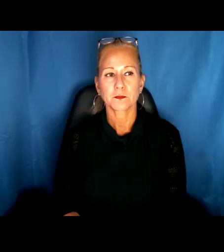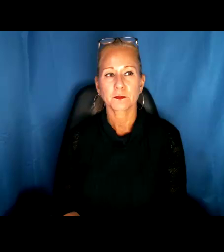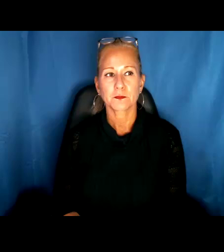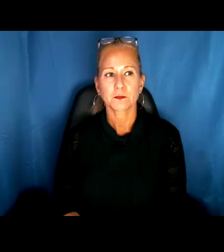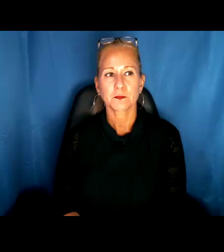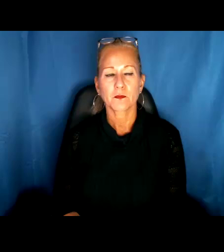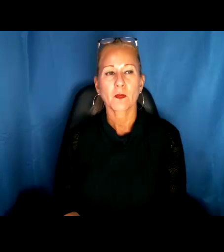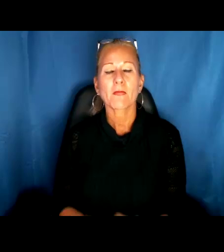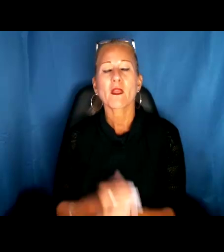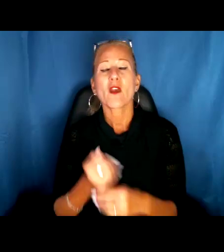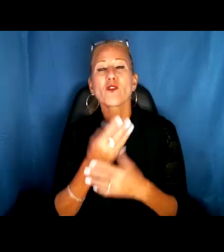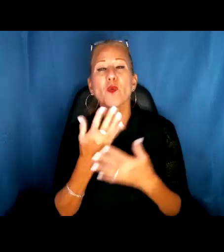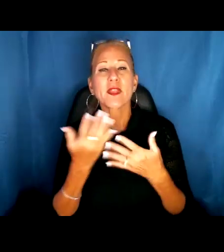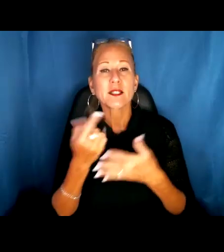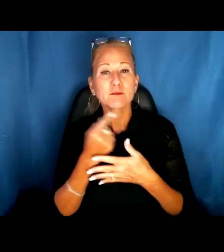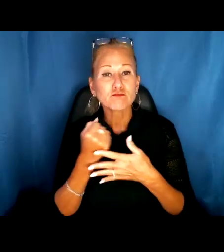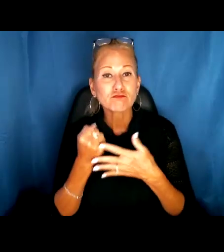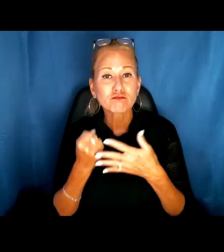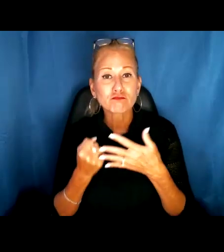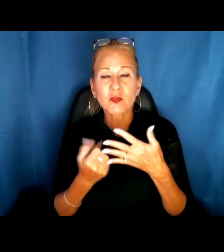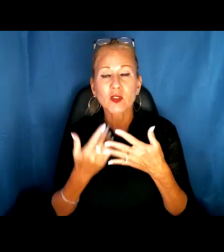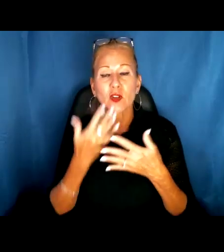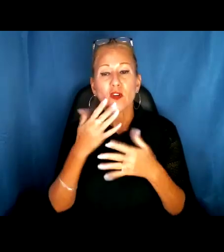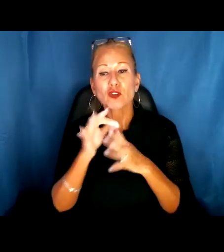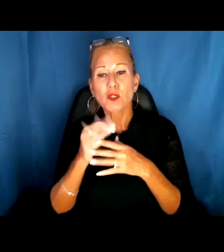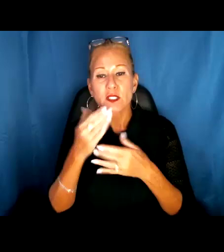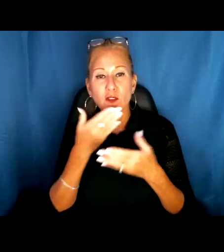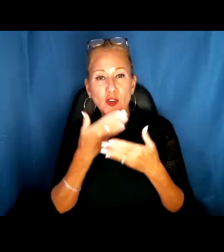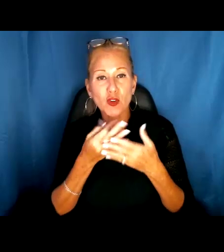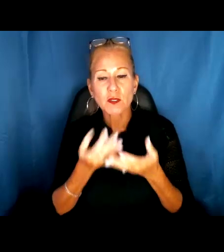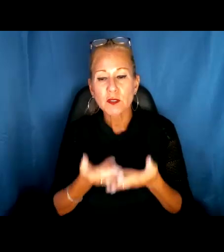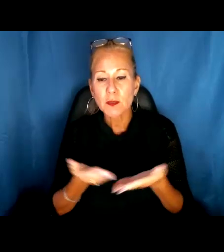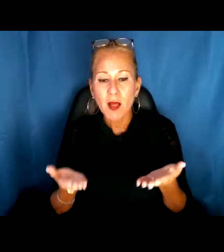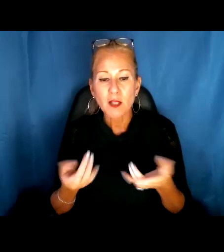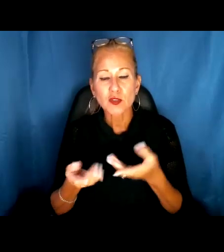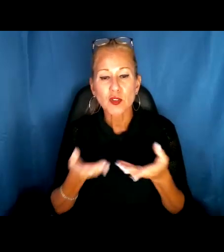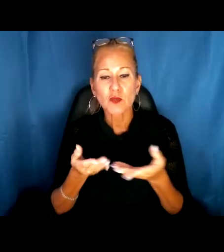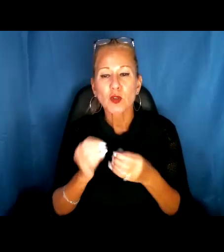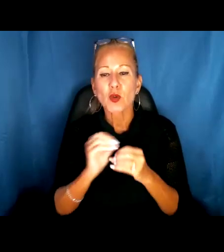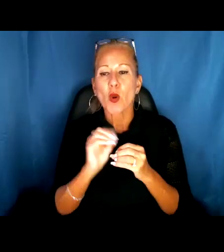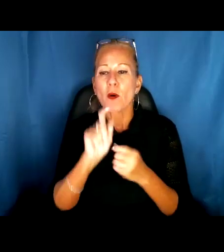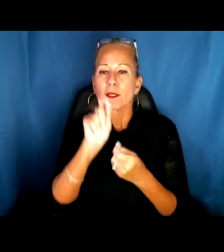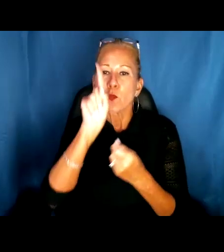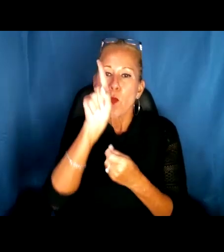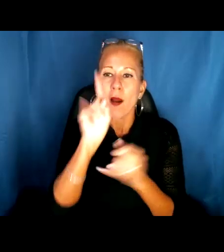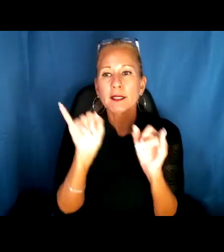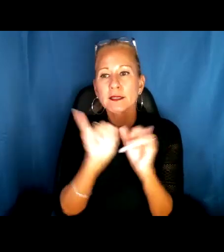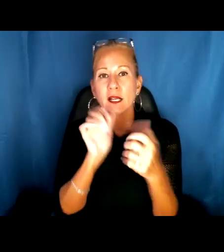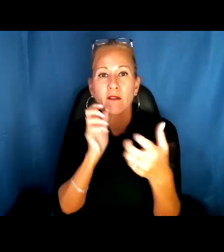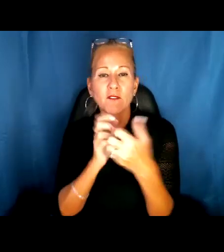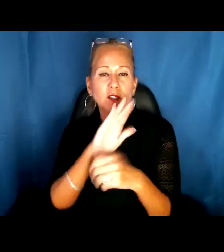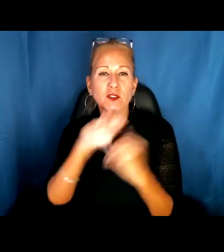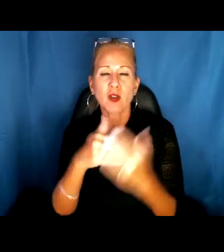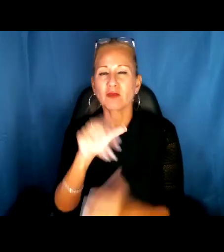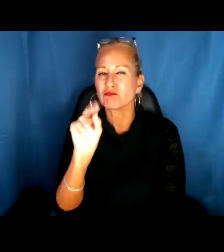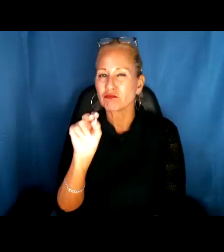hallmarks of self-direction include a choice of goods and services to purchase, so there's no more cookie cutter, one size fits all, everyone gets